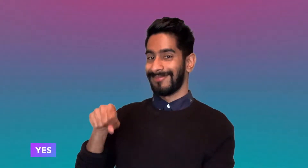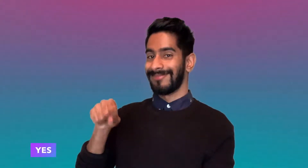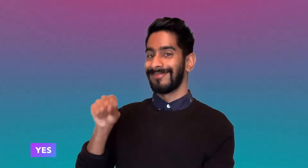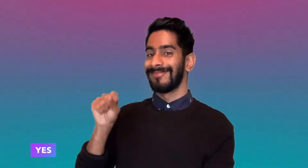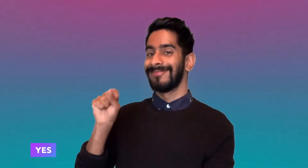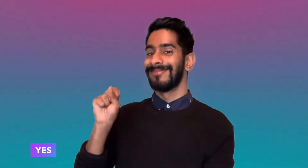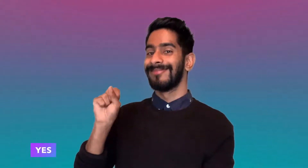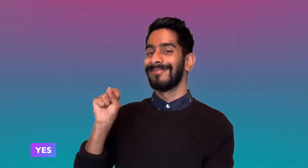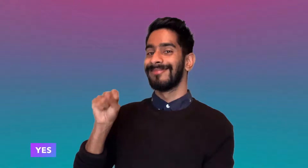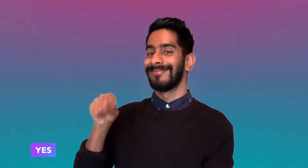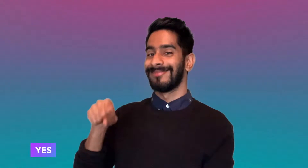Yes.